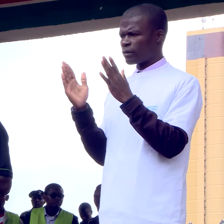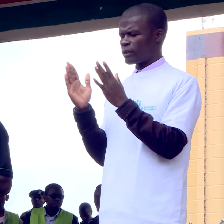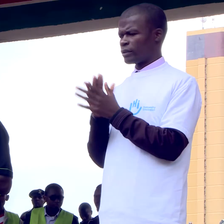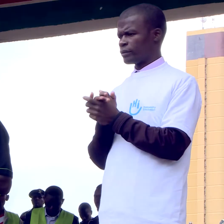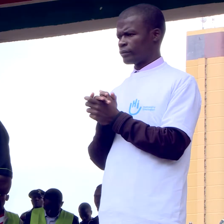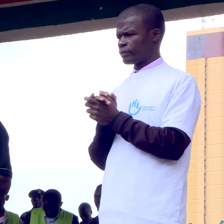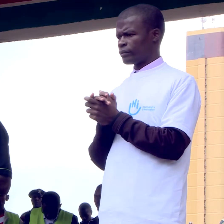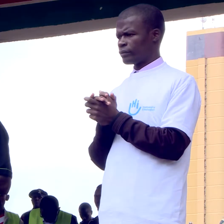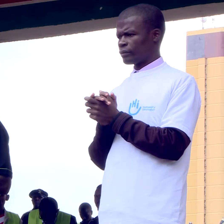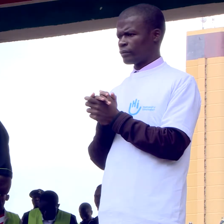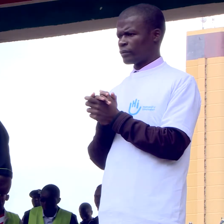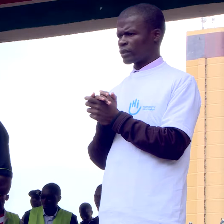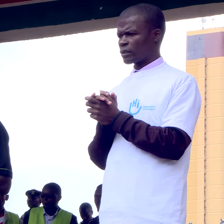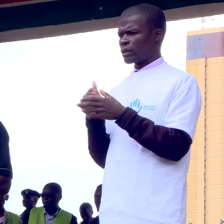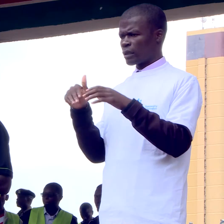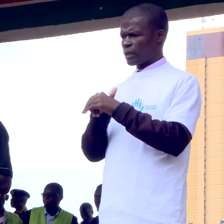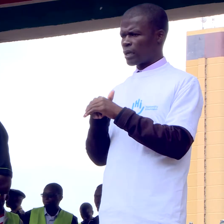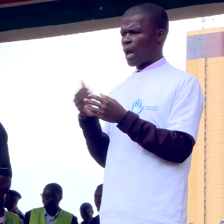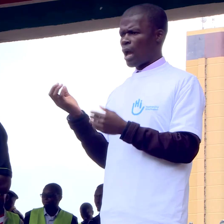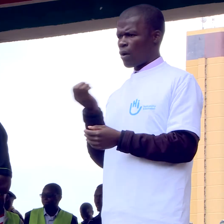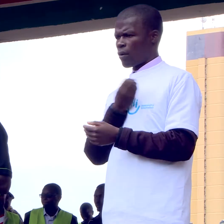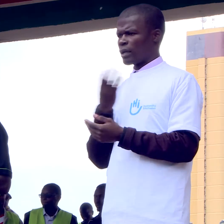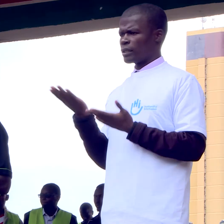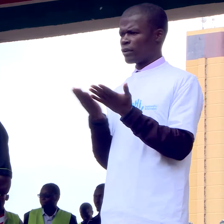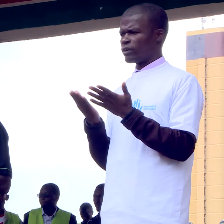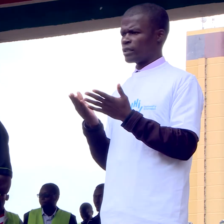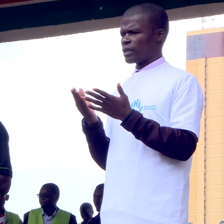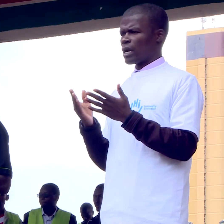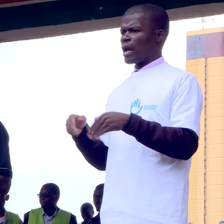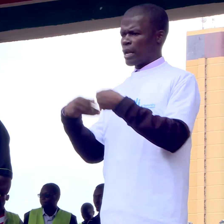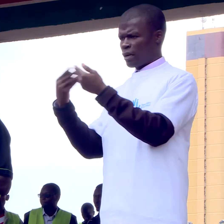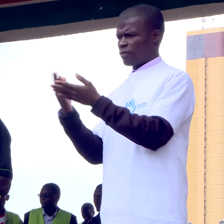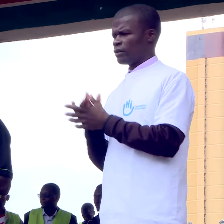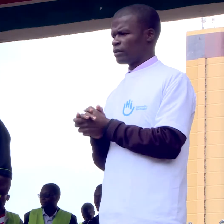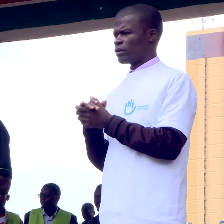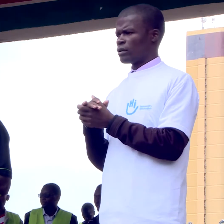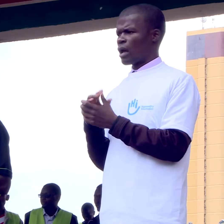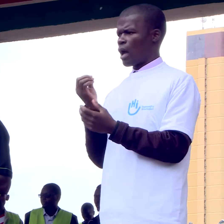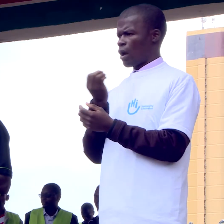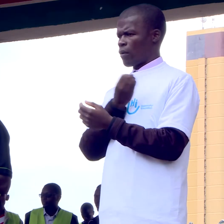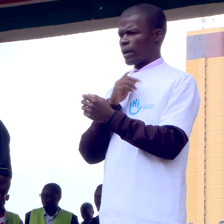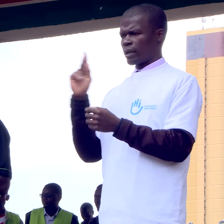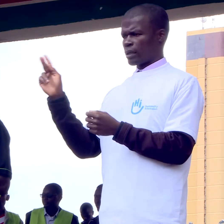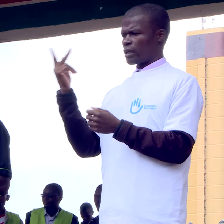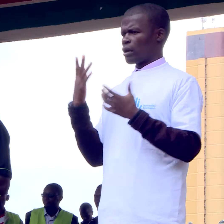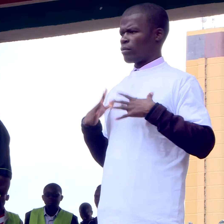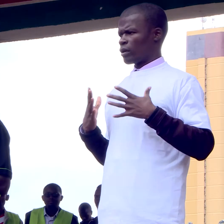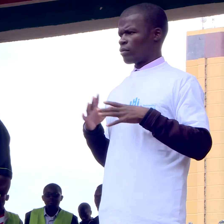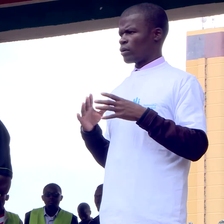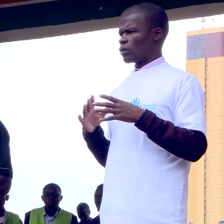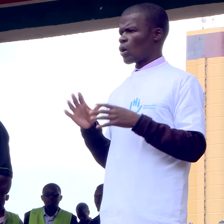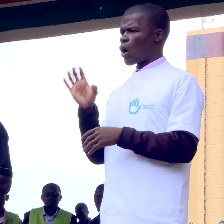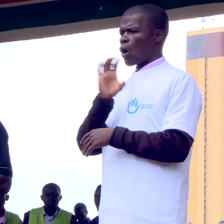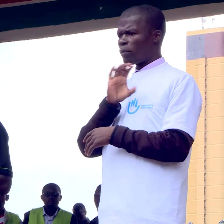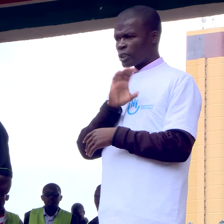effectiveness and efficiency in our service delivery. Fellow Kenyans, the Commission is